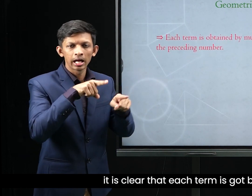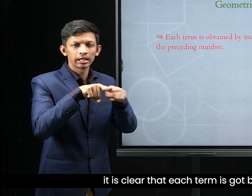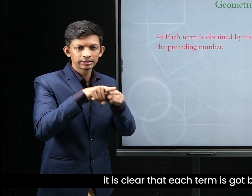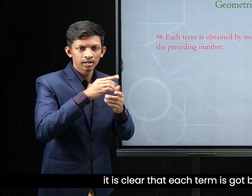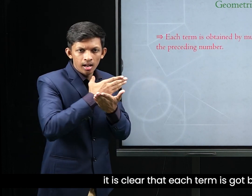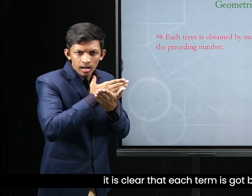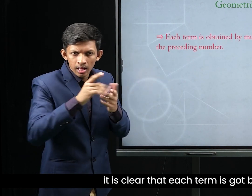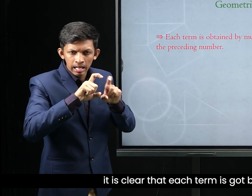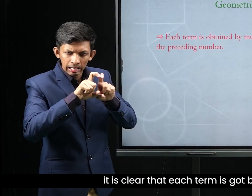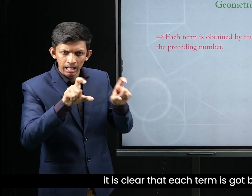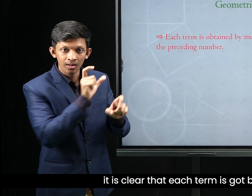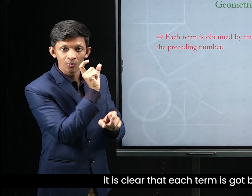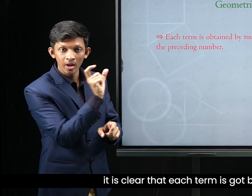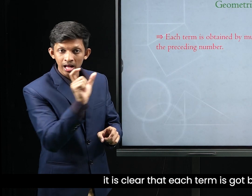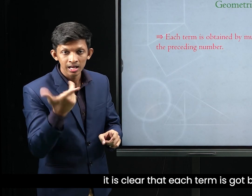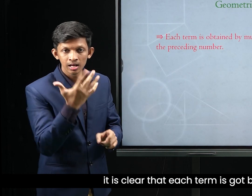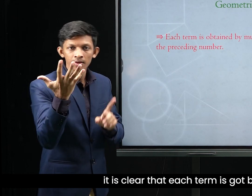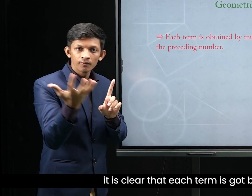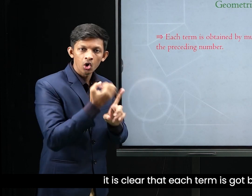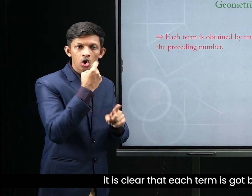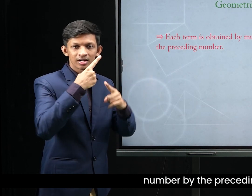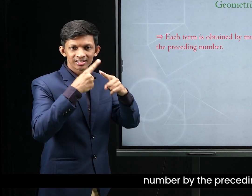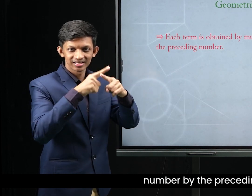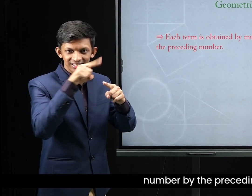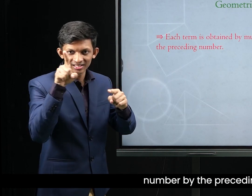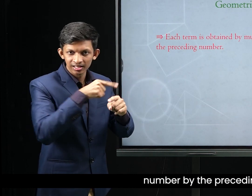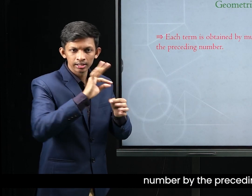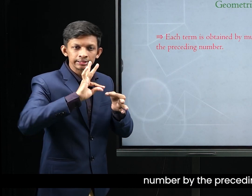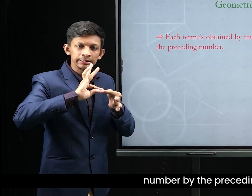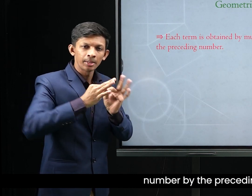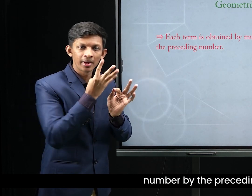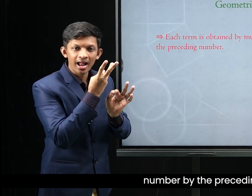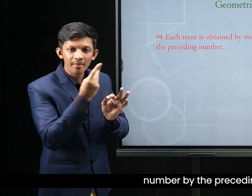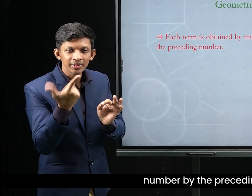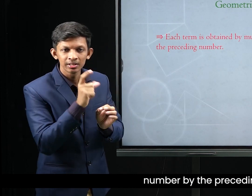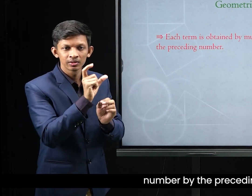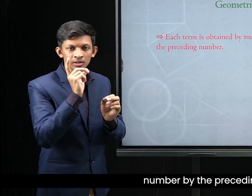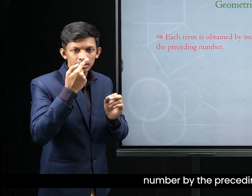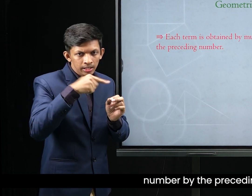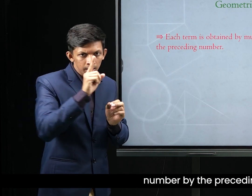clear that each term is got multiplying a fixed number by the preceding number.